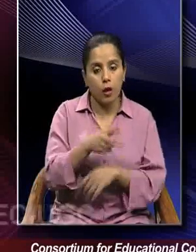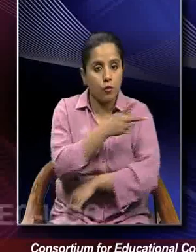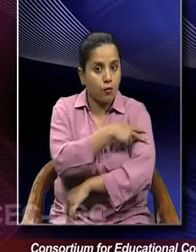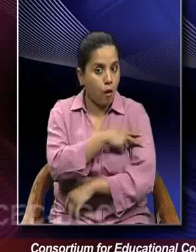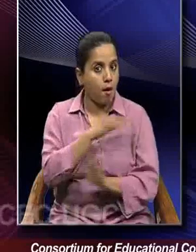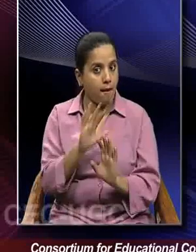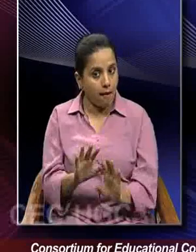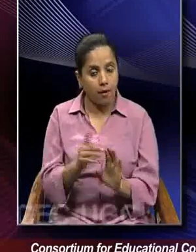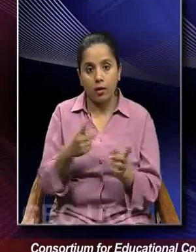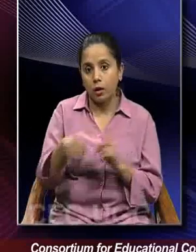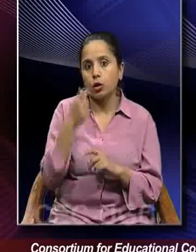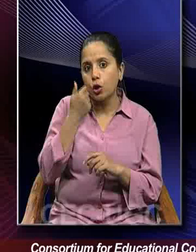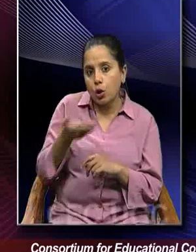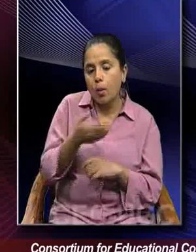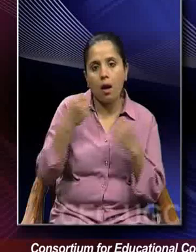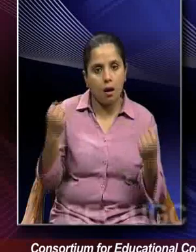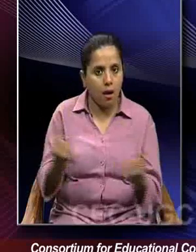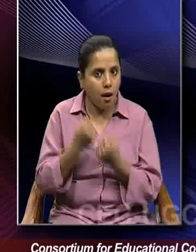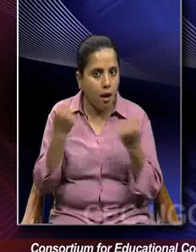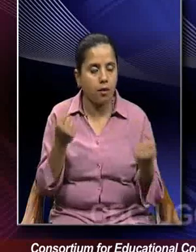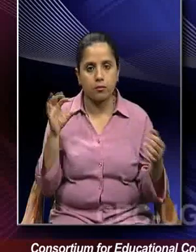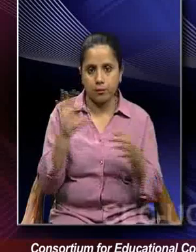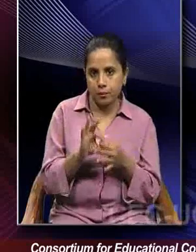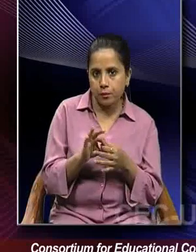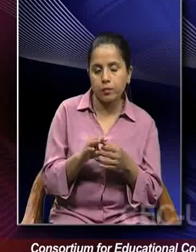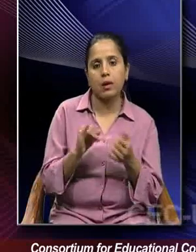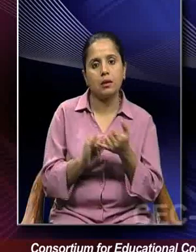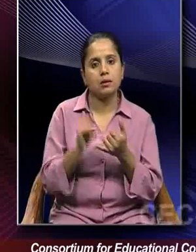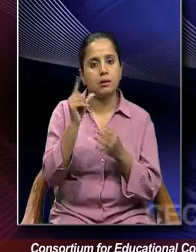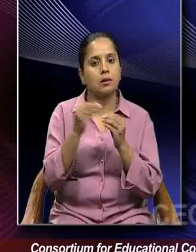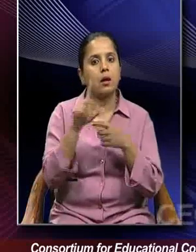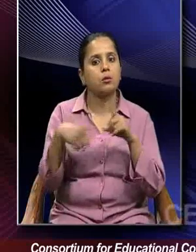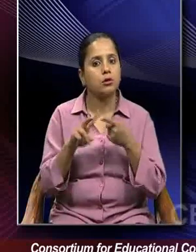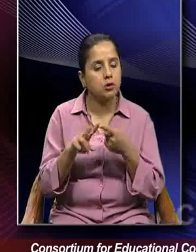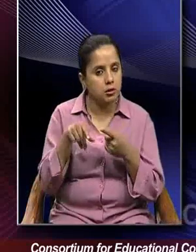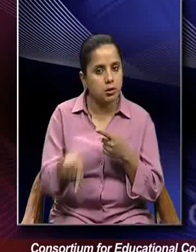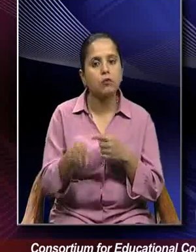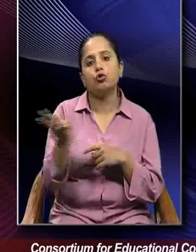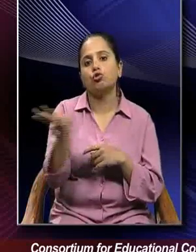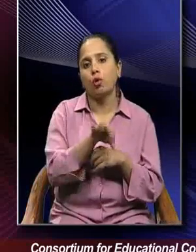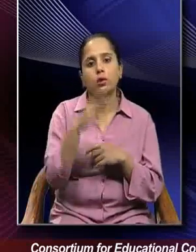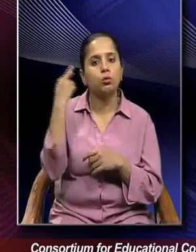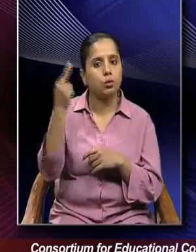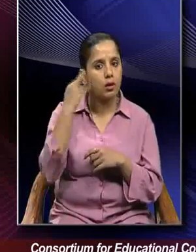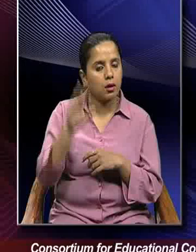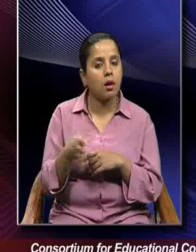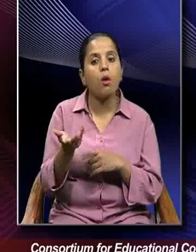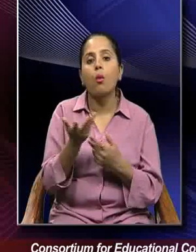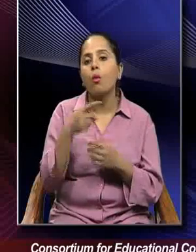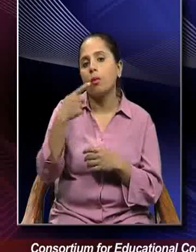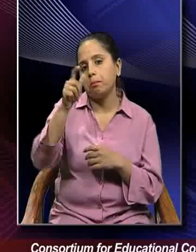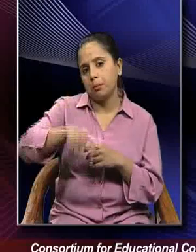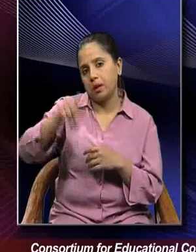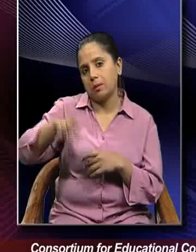which means that human actions are based on subjective choices and reasons which are decided by the individual.